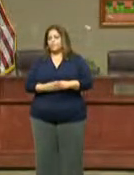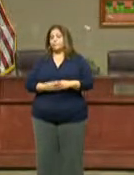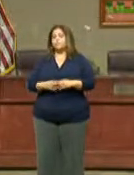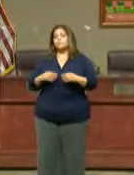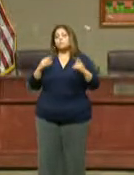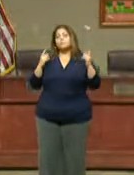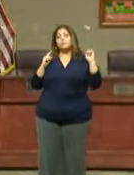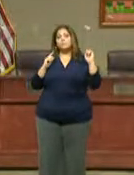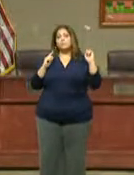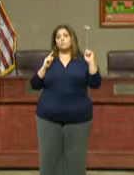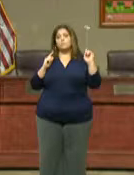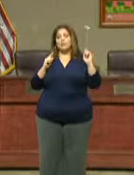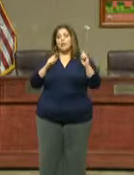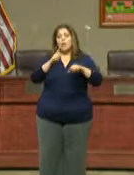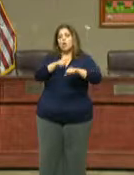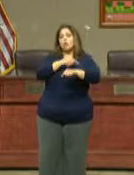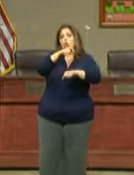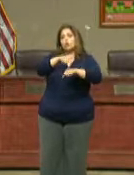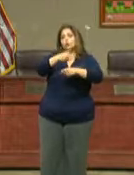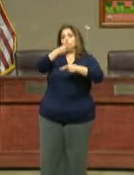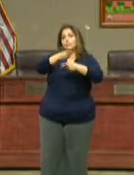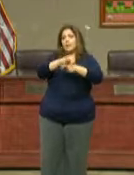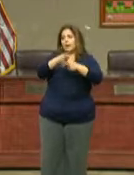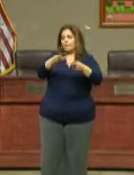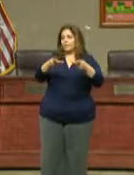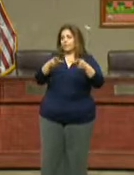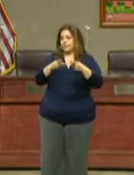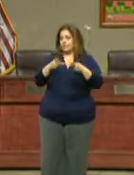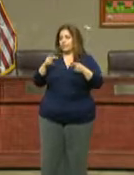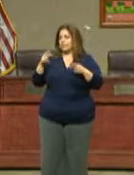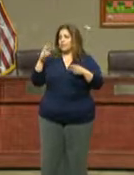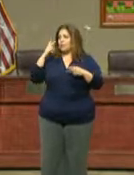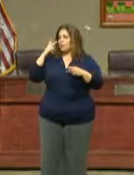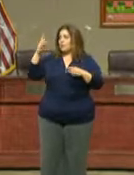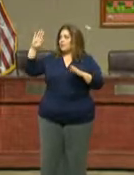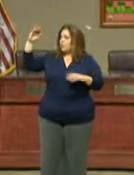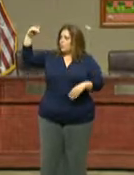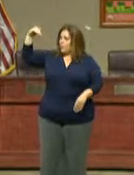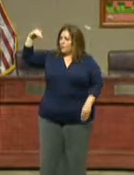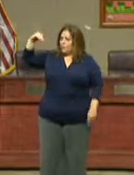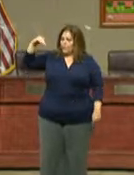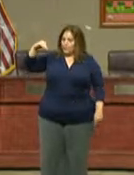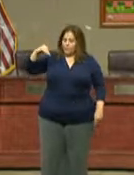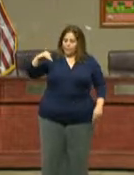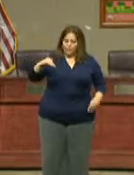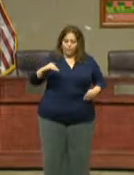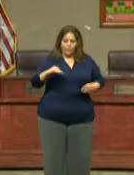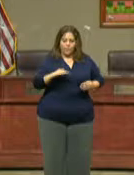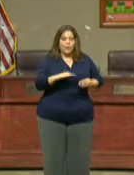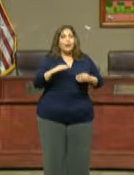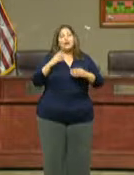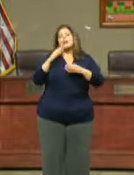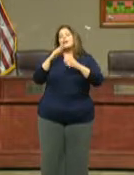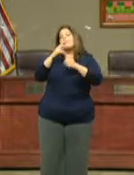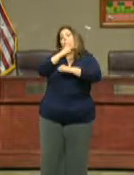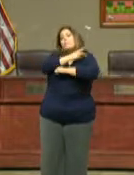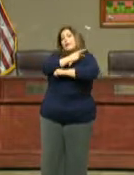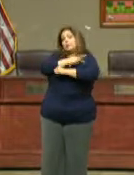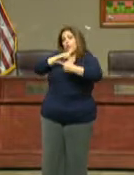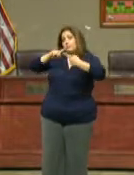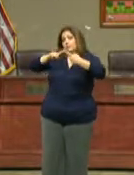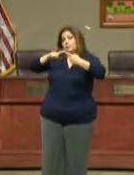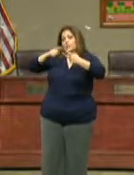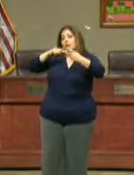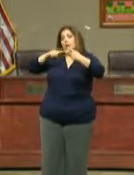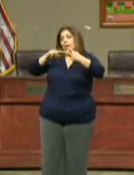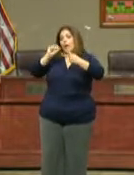This is long-term care facilities. And interesting enough, these are patients, these are employees. It